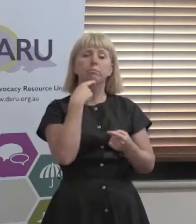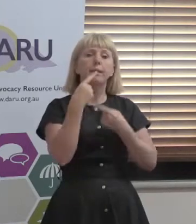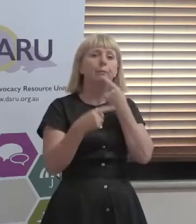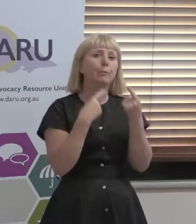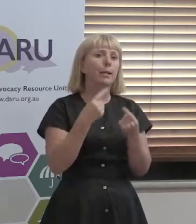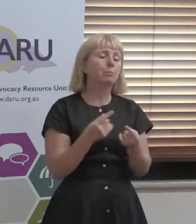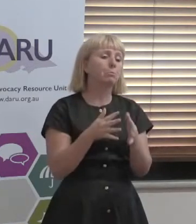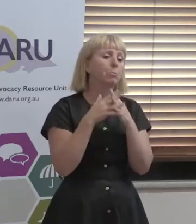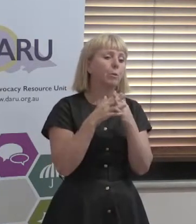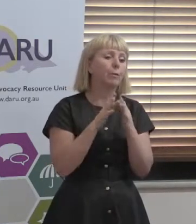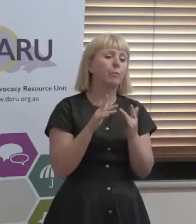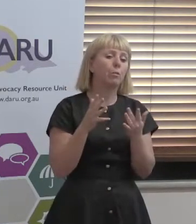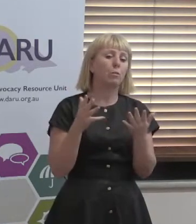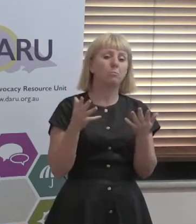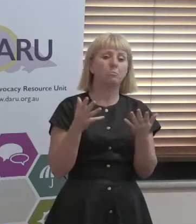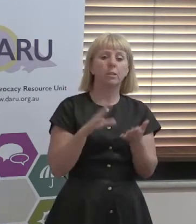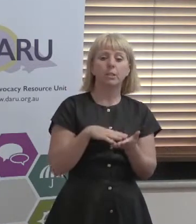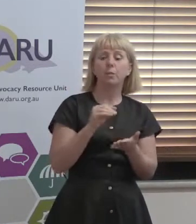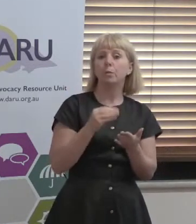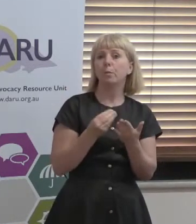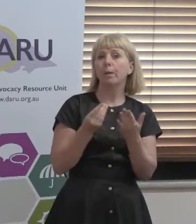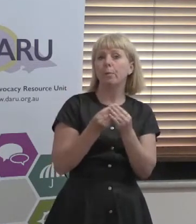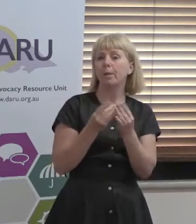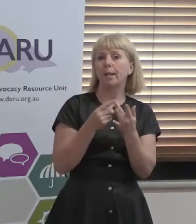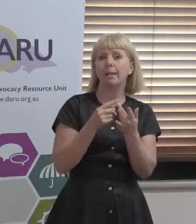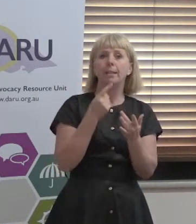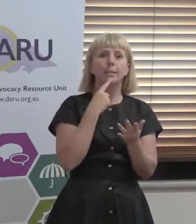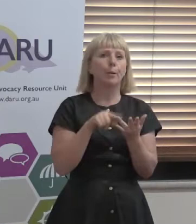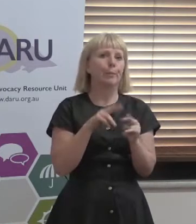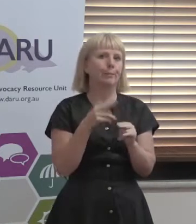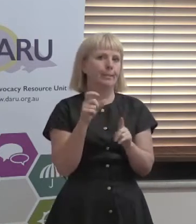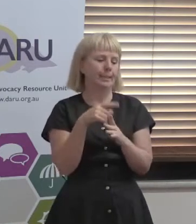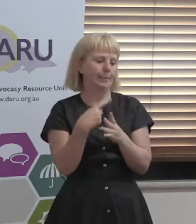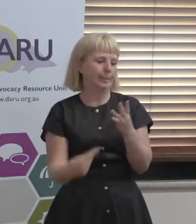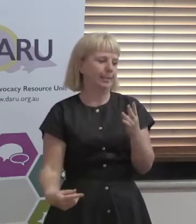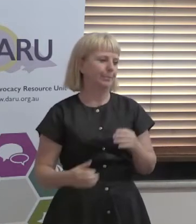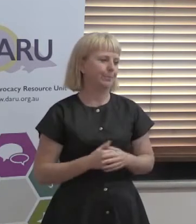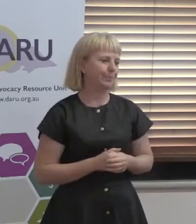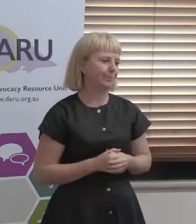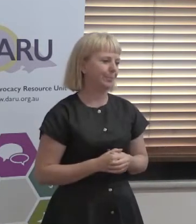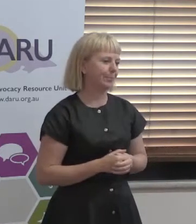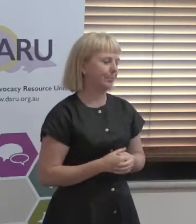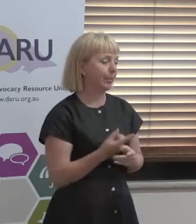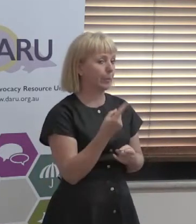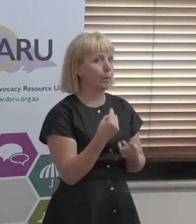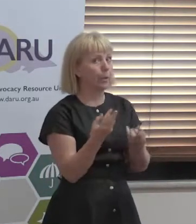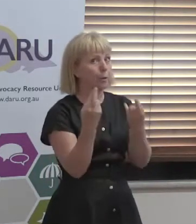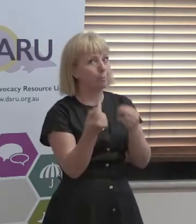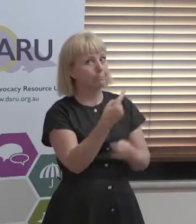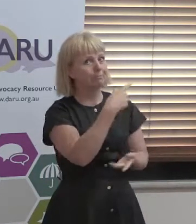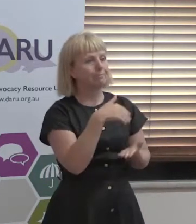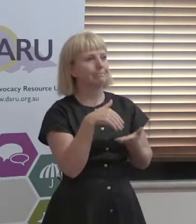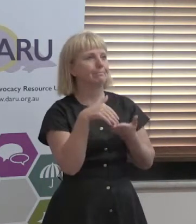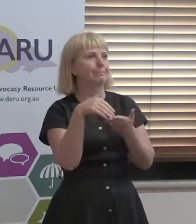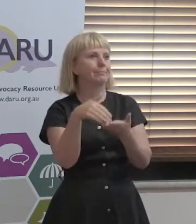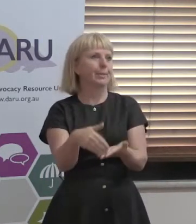to or students with other types of disability, and we really hope that it helps